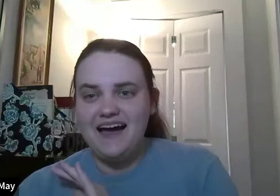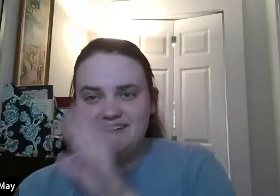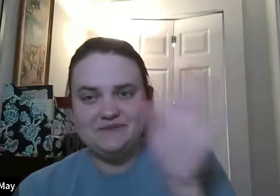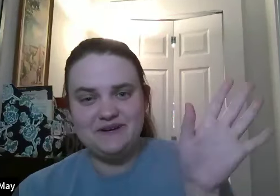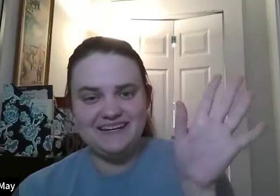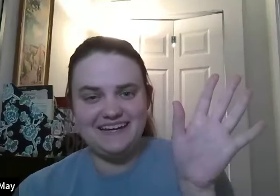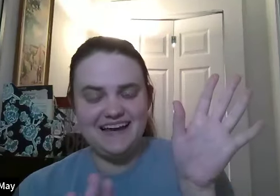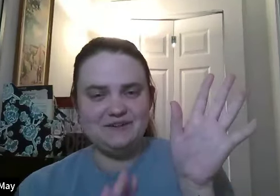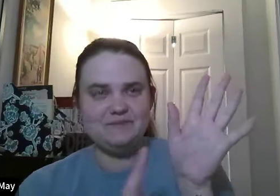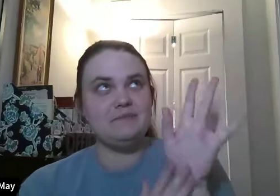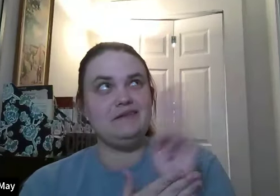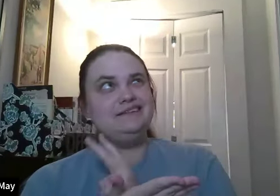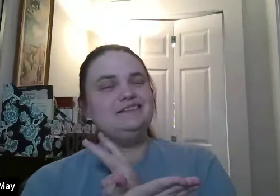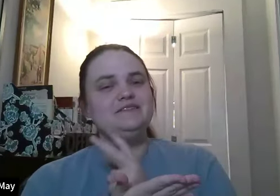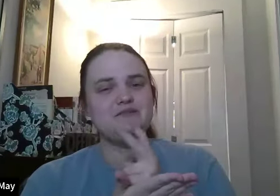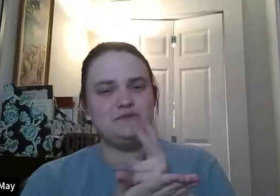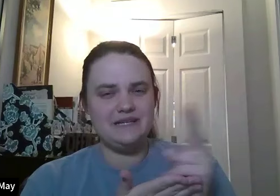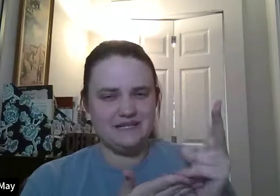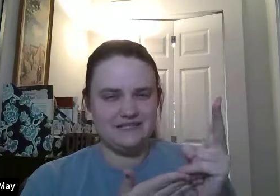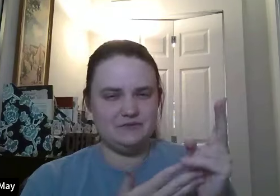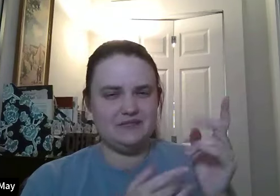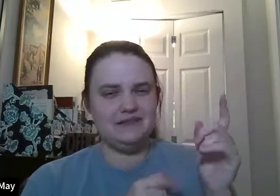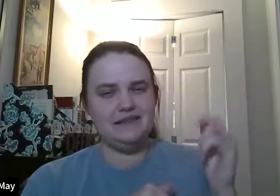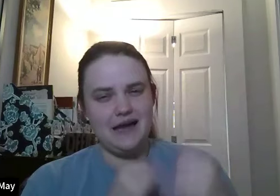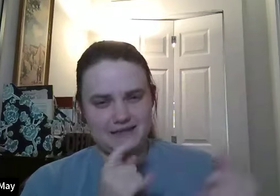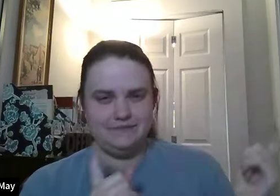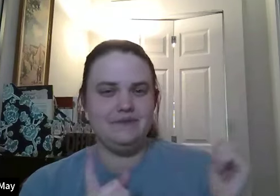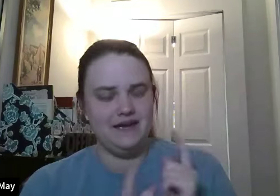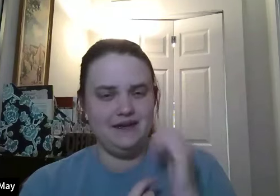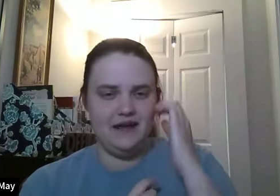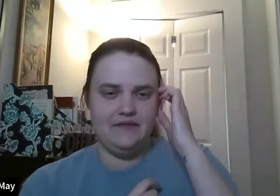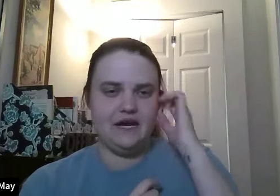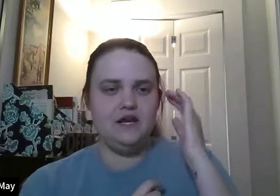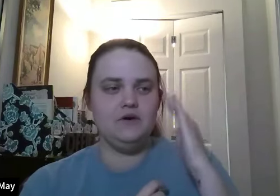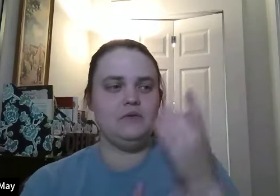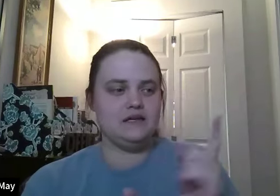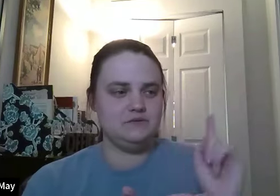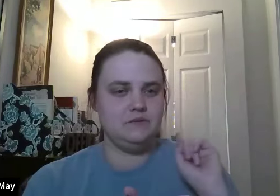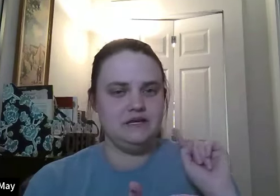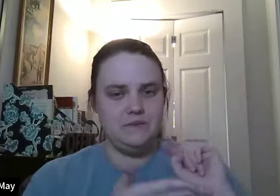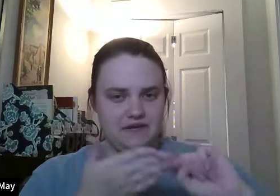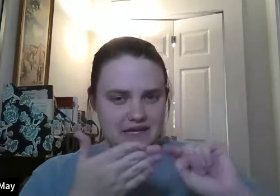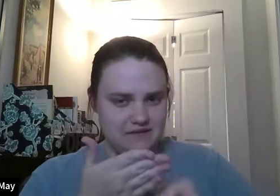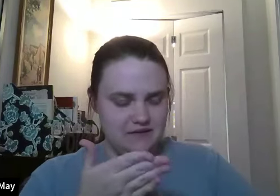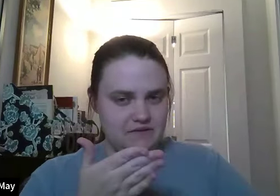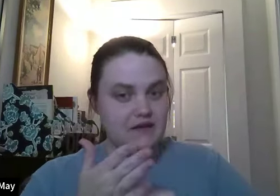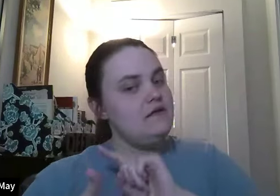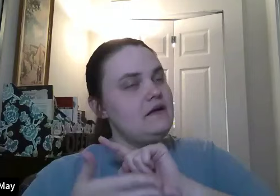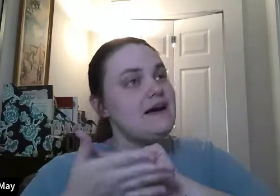Hi, everybody. I know it's been about like 2 weeks since we last met, and then I know last week we ended up having to the class